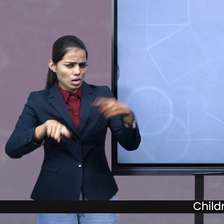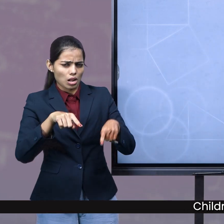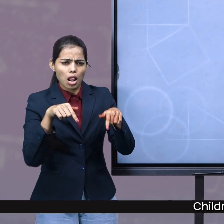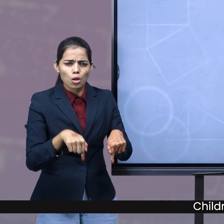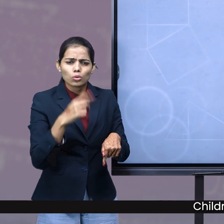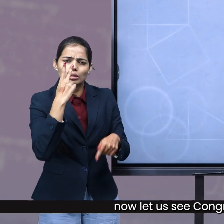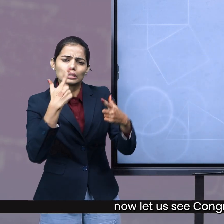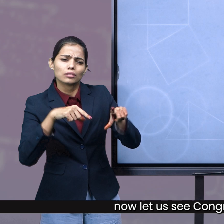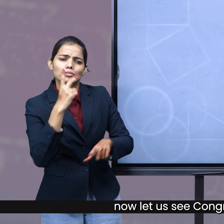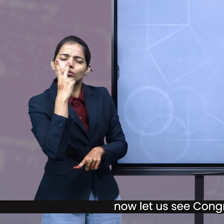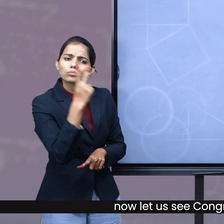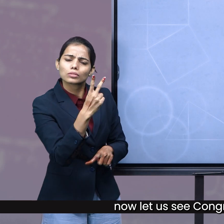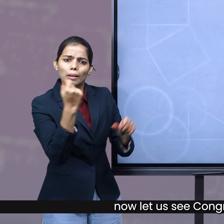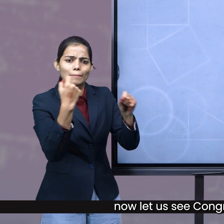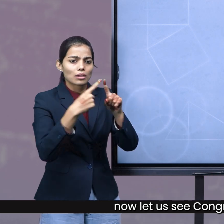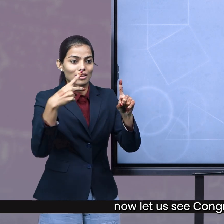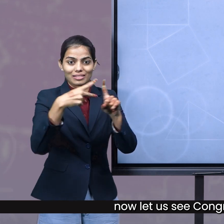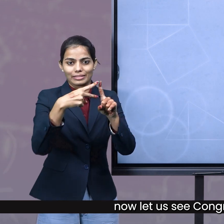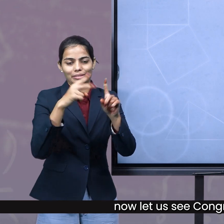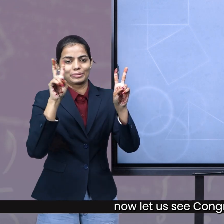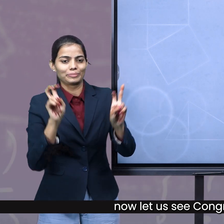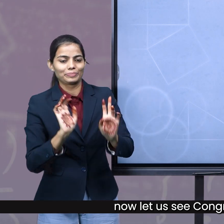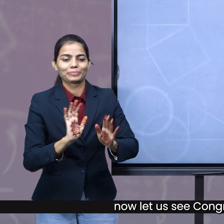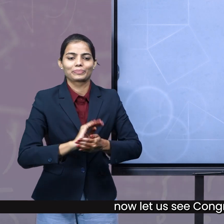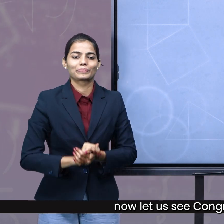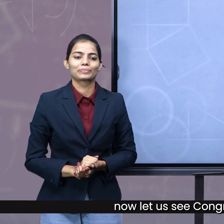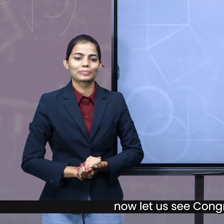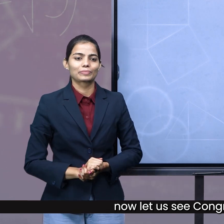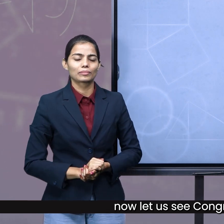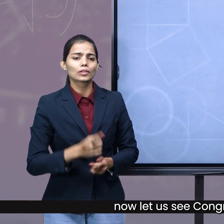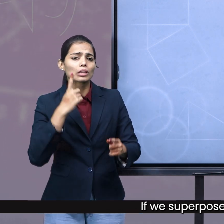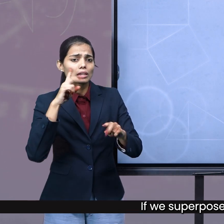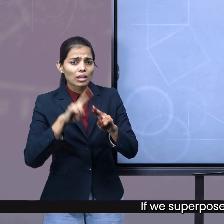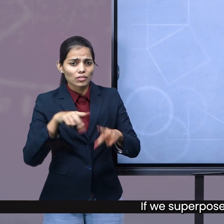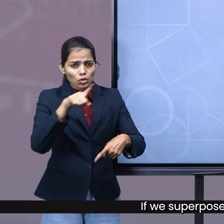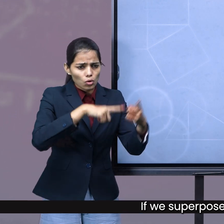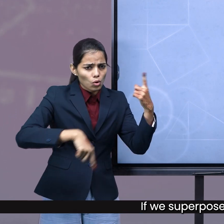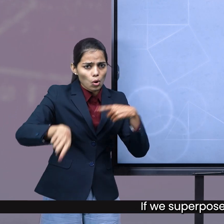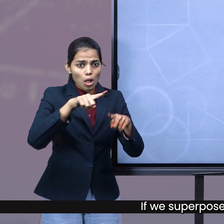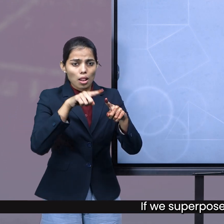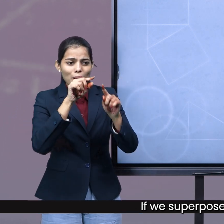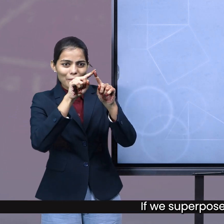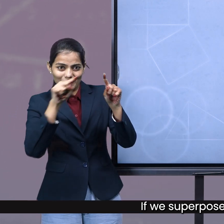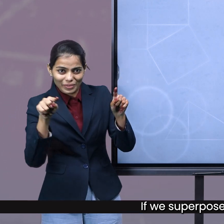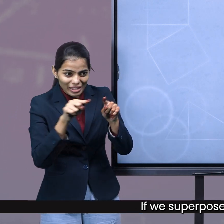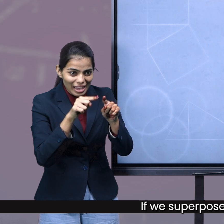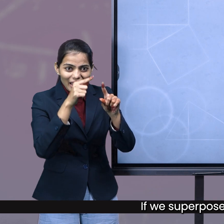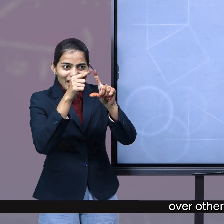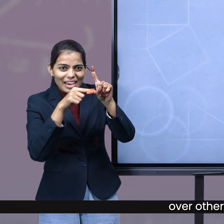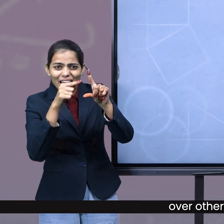Children, now let us see congruence of triangle. If we superpose one triangle over